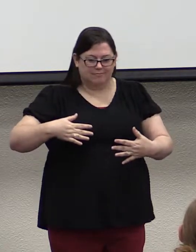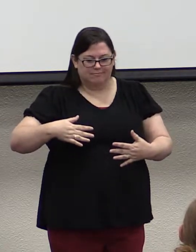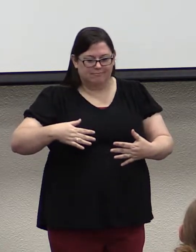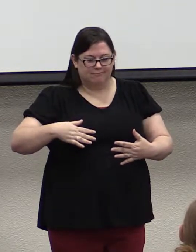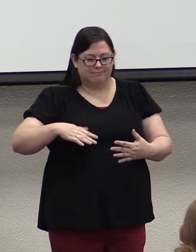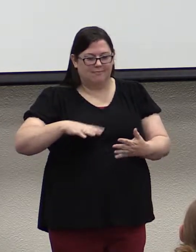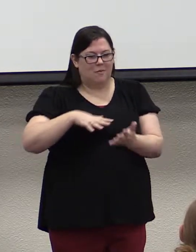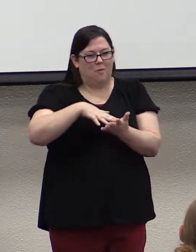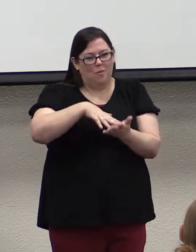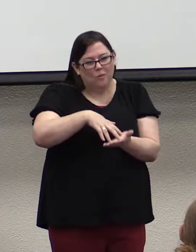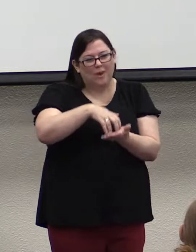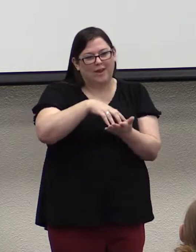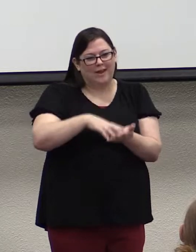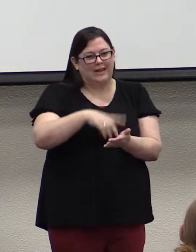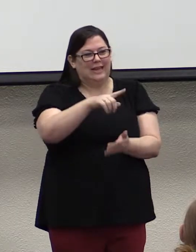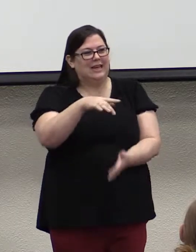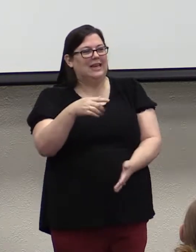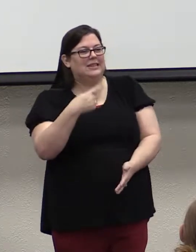years.